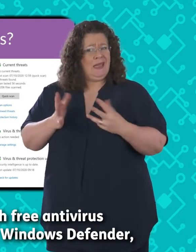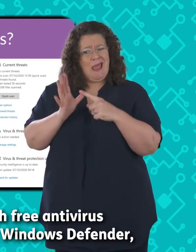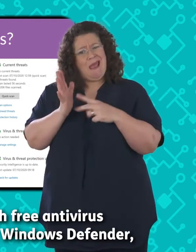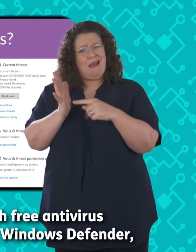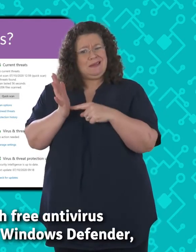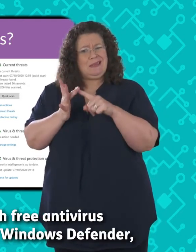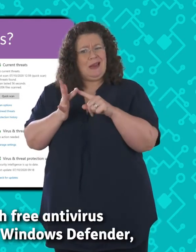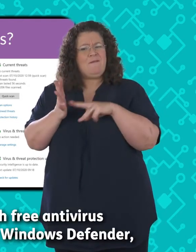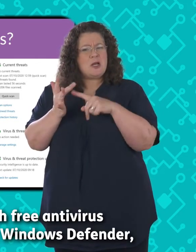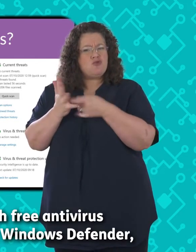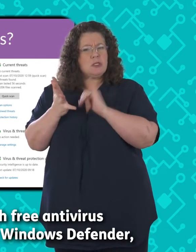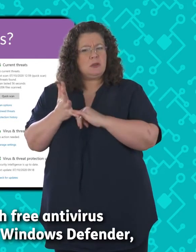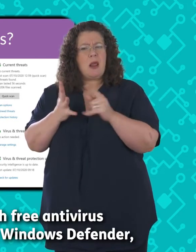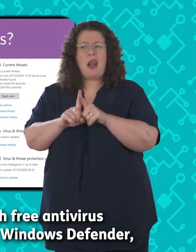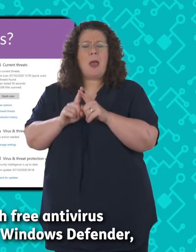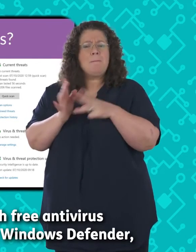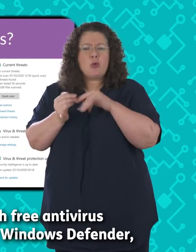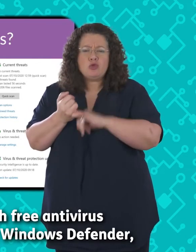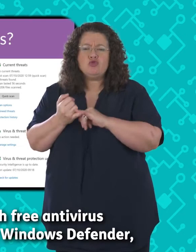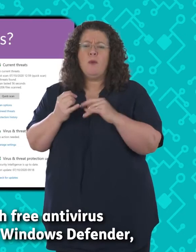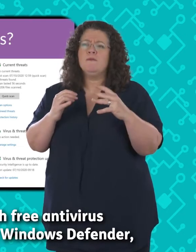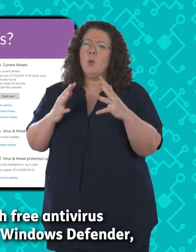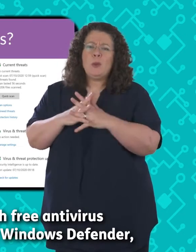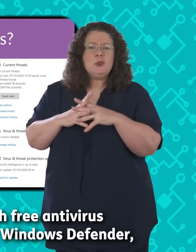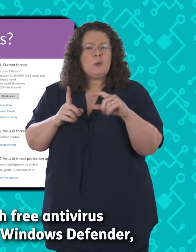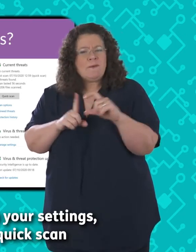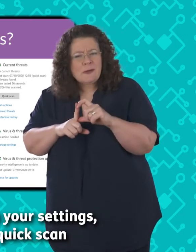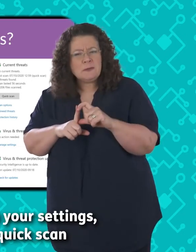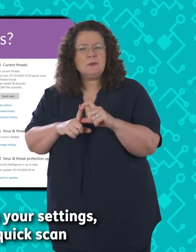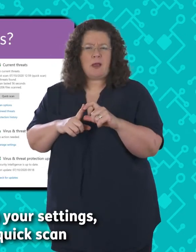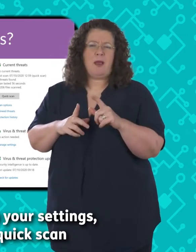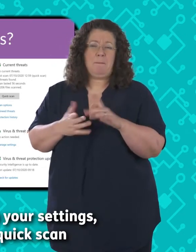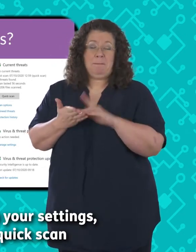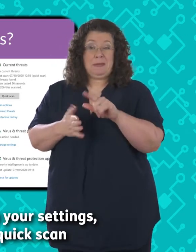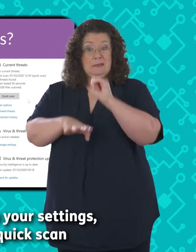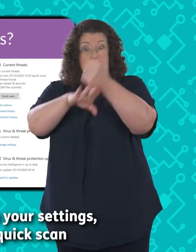free antivirus programs like Microsoft Windows Defender. And when you're on your